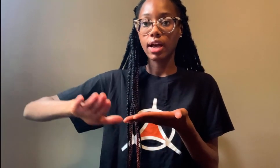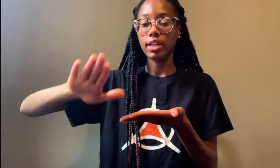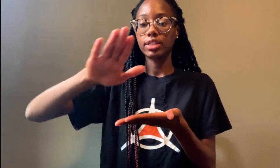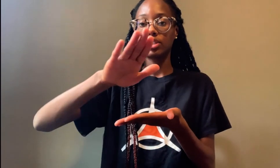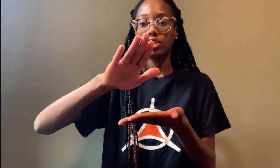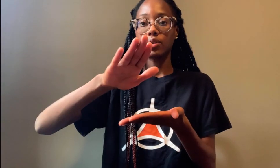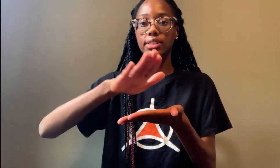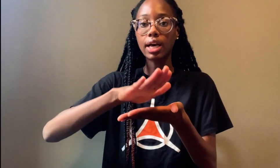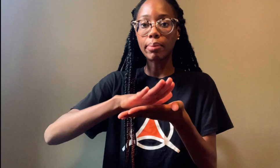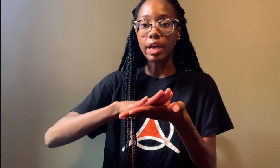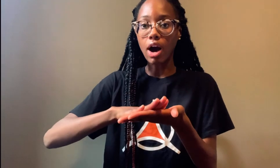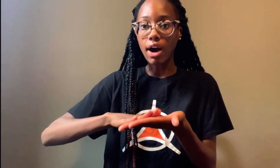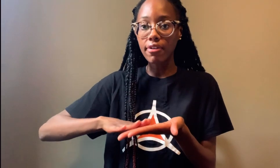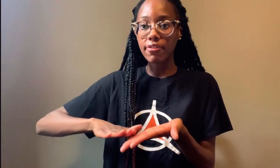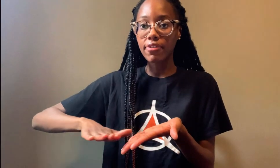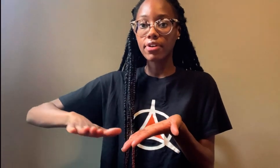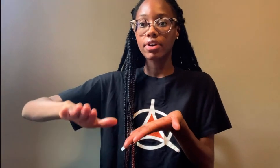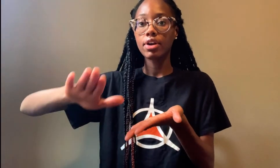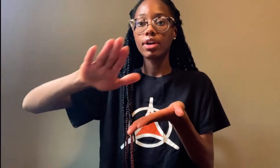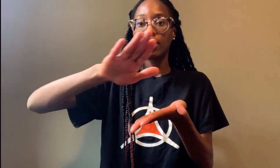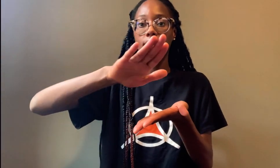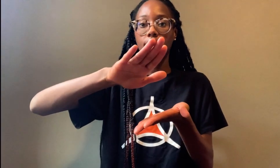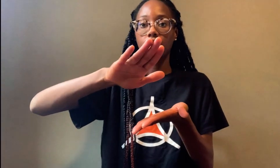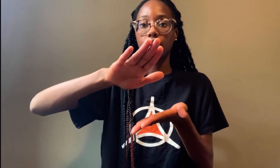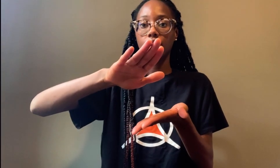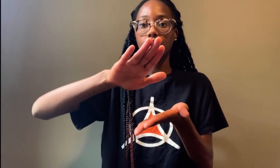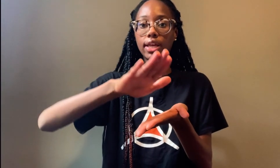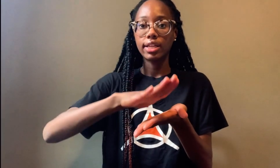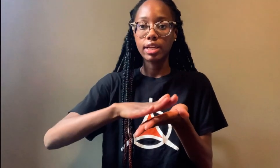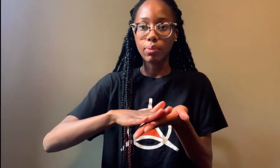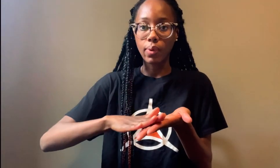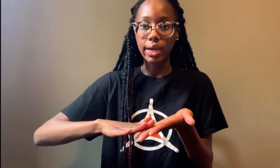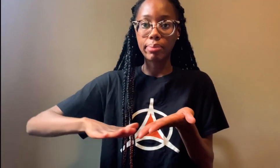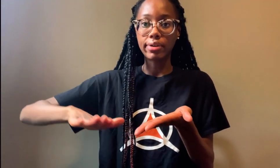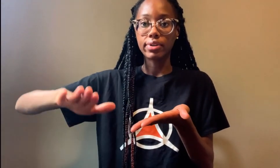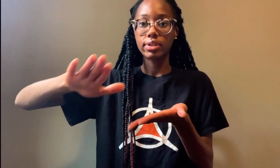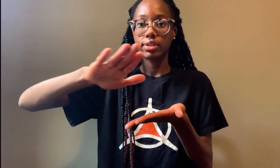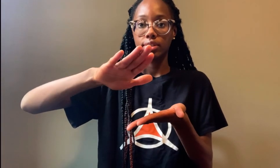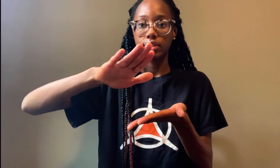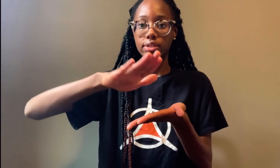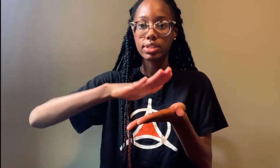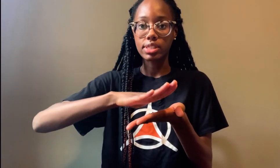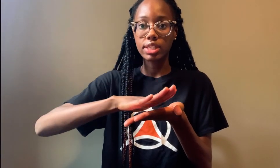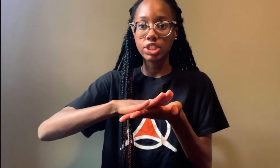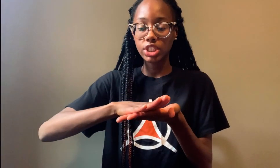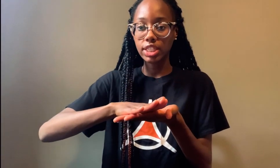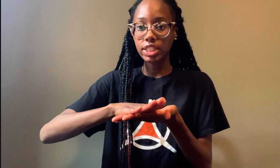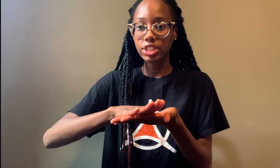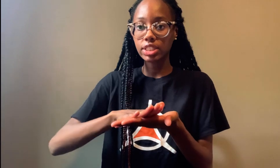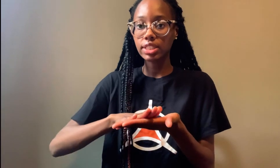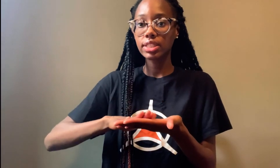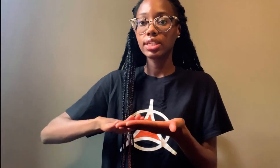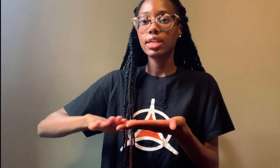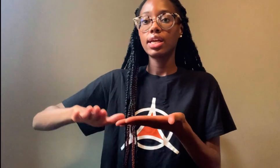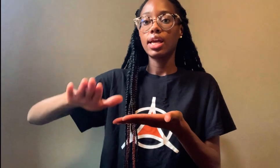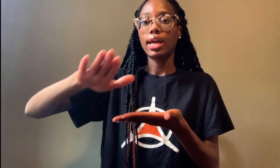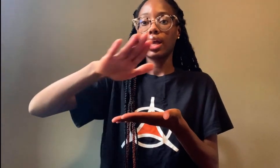college. So it's coming off and ended up right above it. It's touching initially and coming